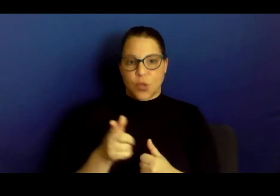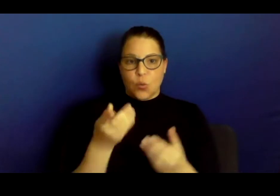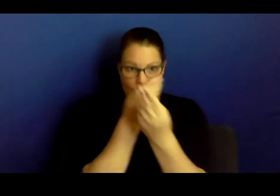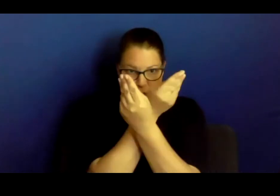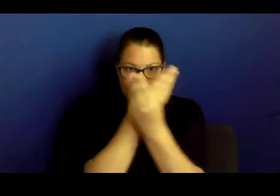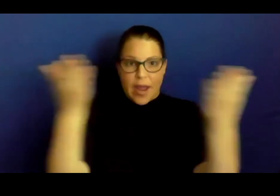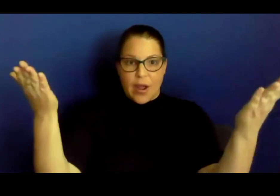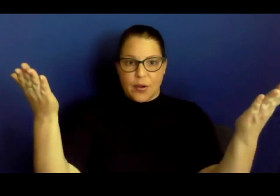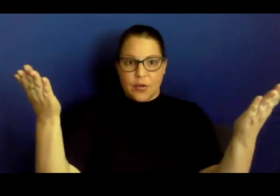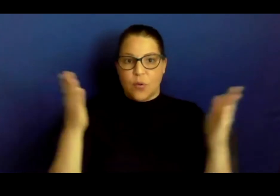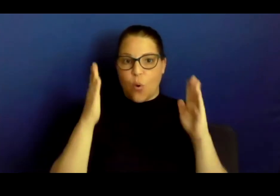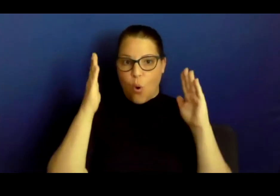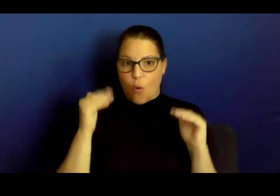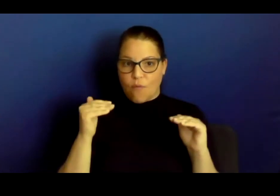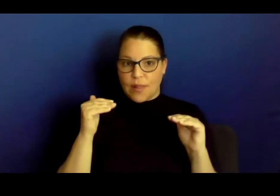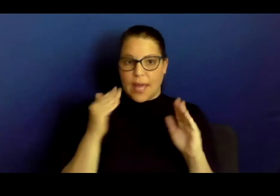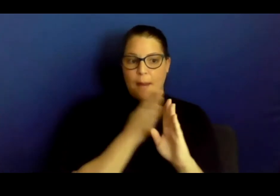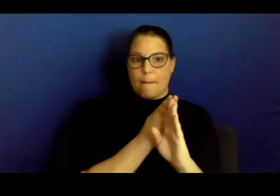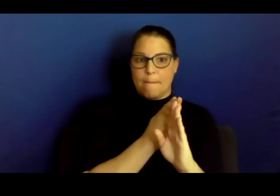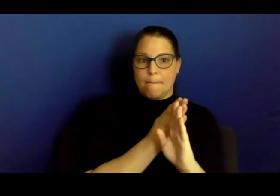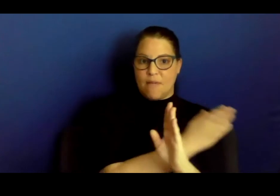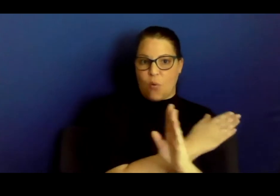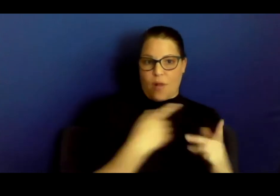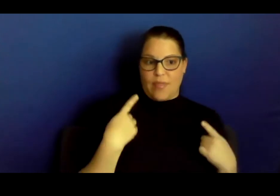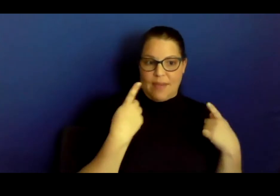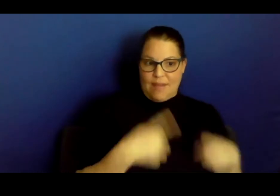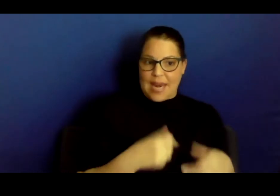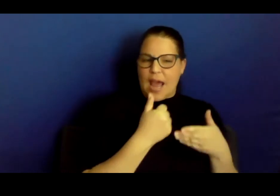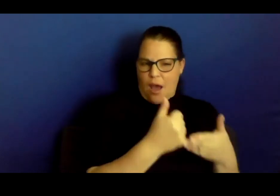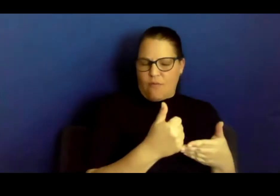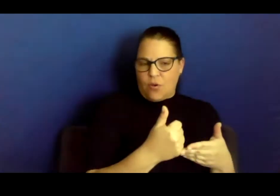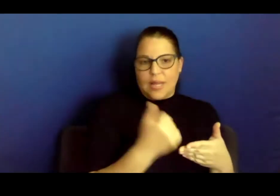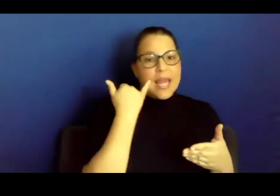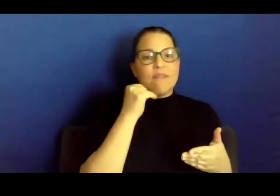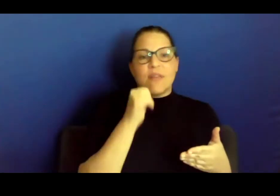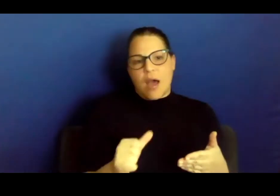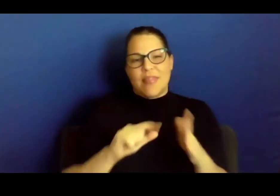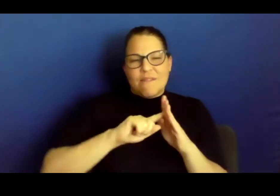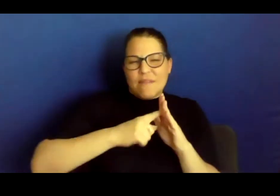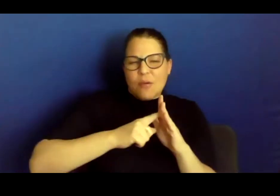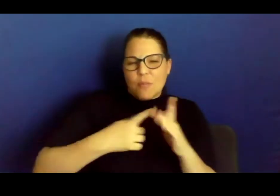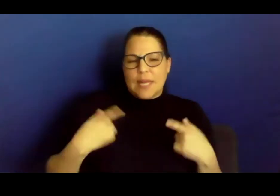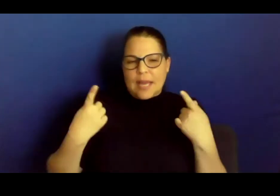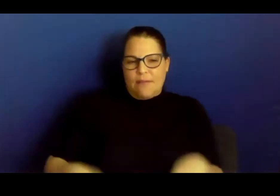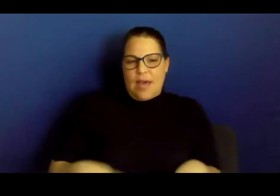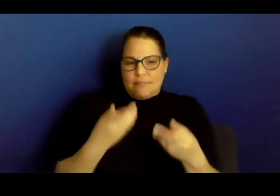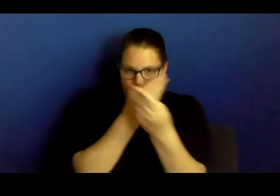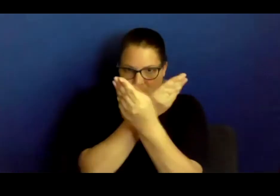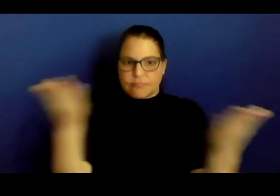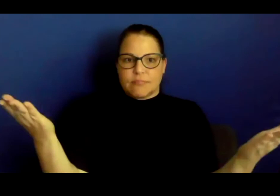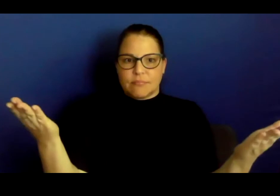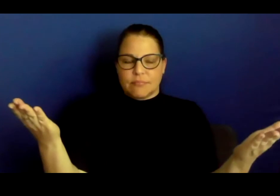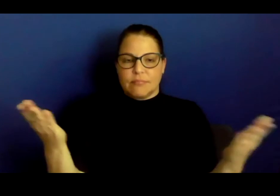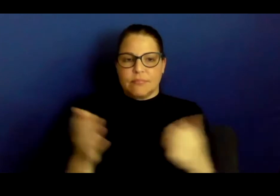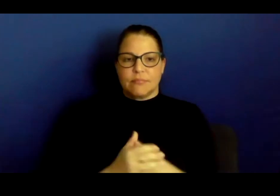hopefully you will share it before the event, if helpful. If not, do it at the beginning of the event. Because of those two